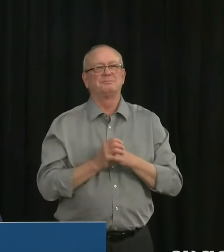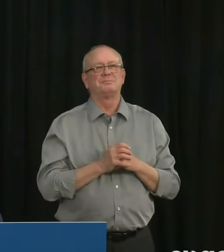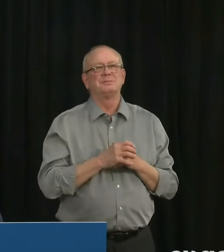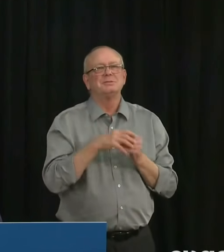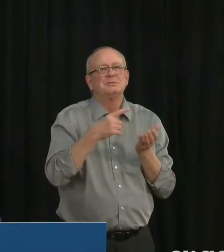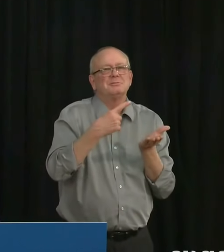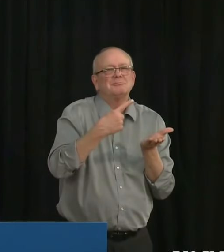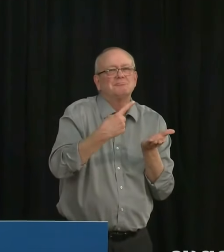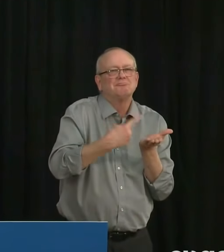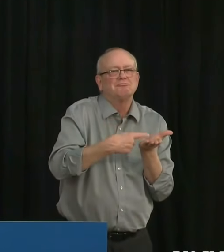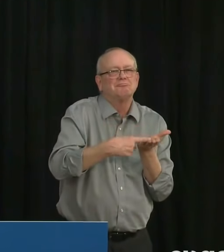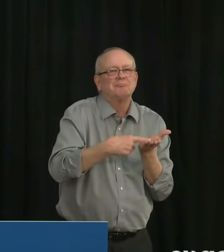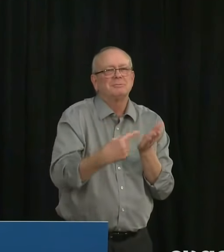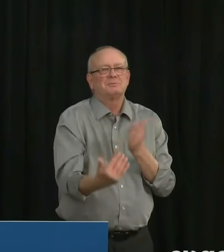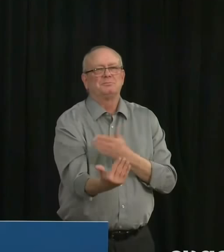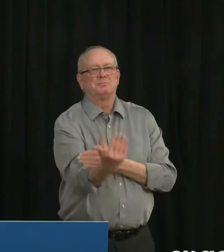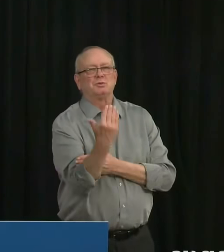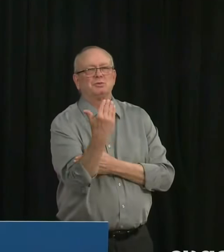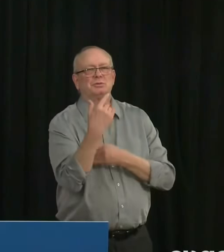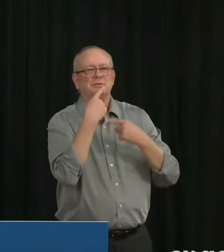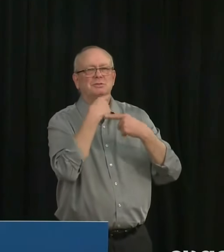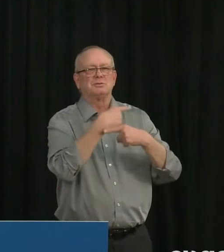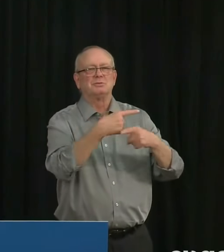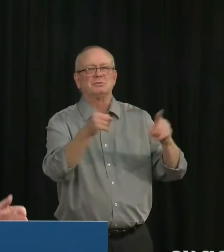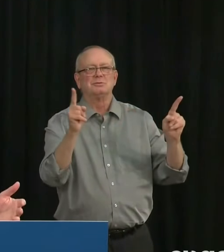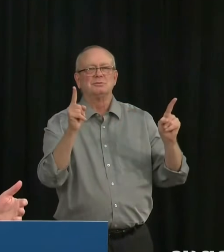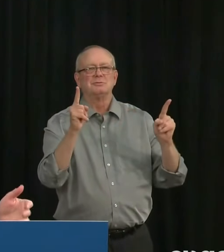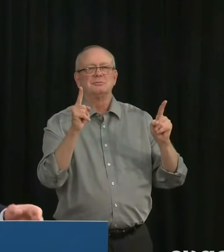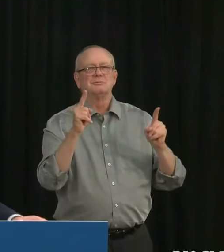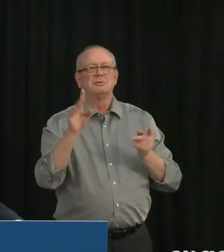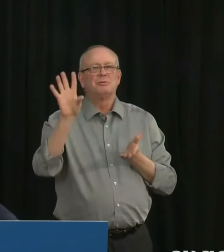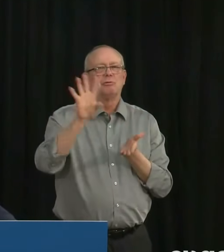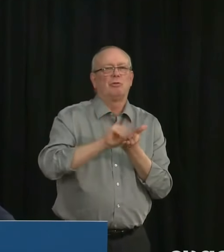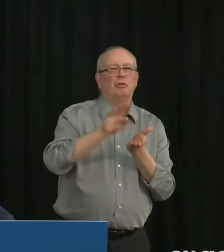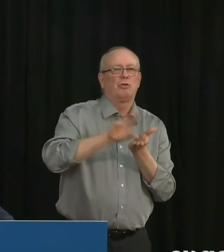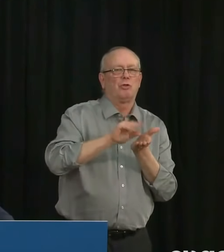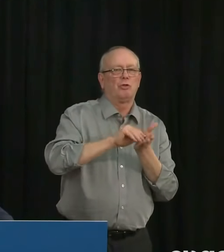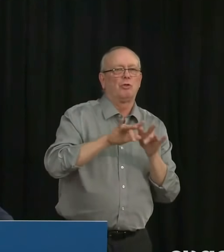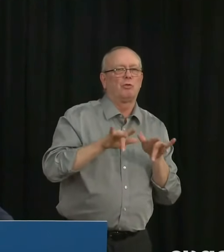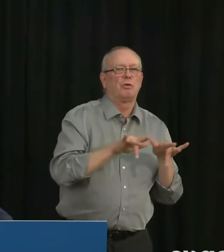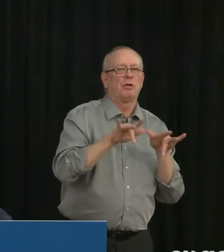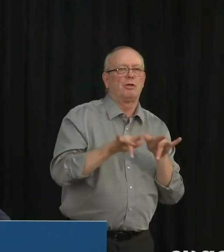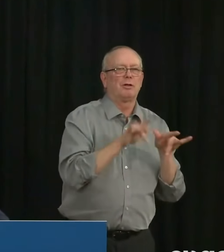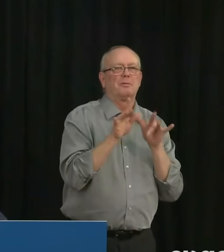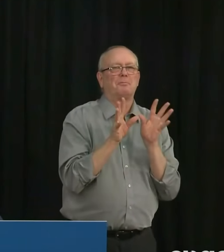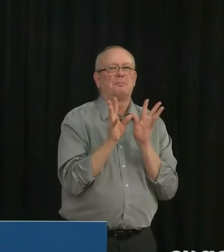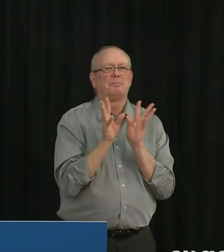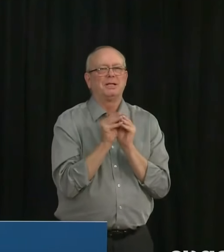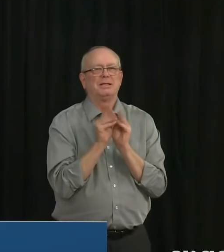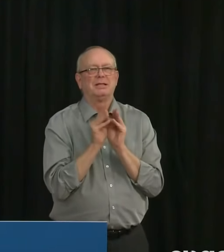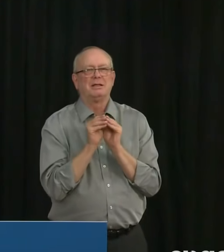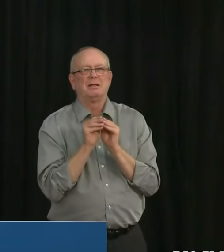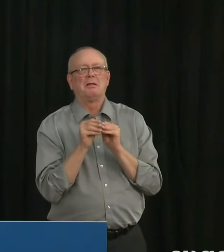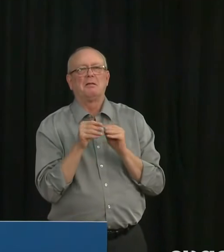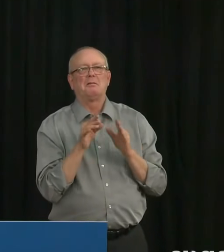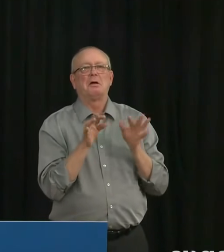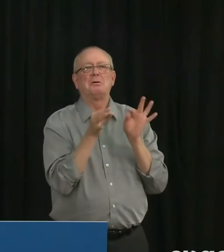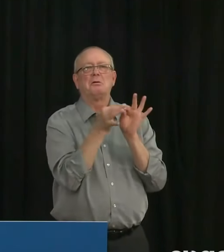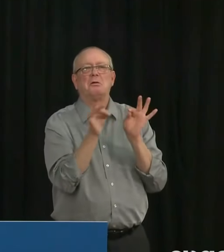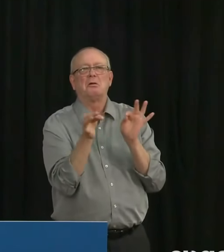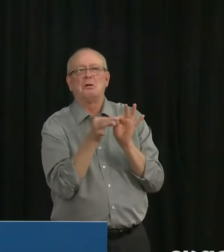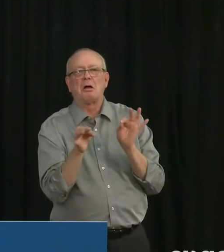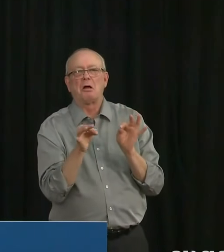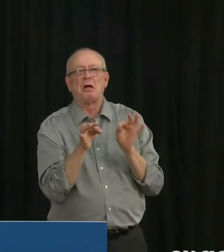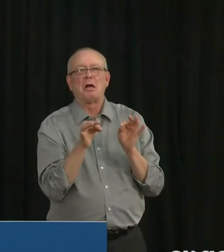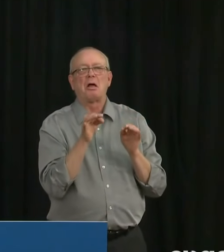morning, quoting recorded meetings within the Ministry of Health and questioning the role of Dr. Hinshaw. Since the